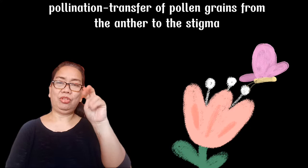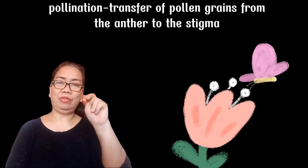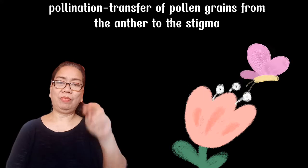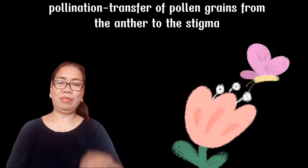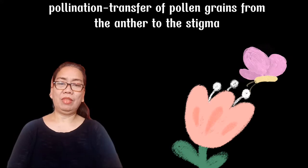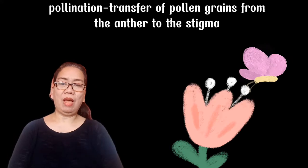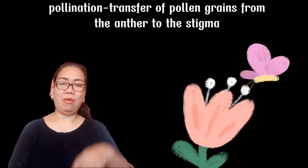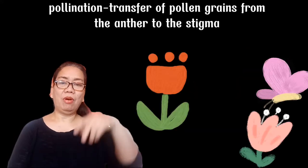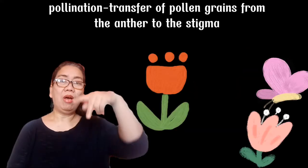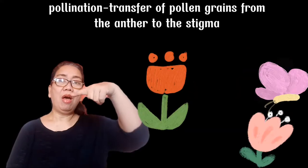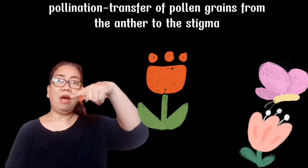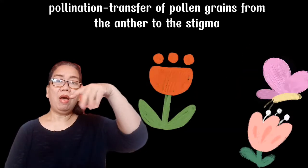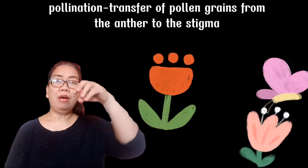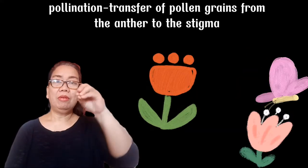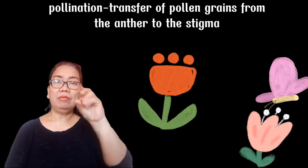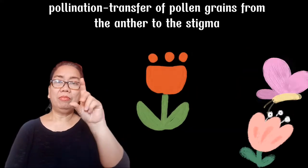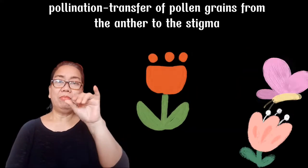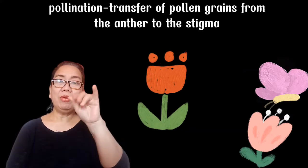pollination. Now,